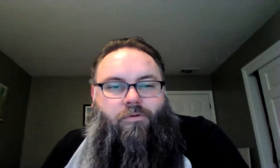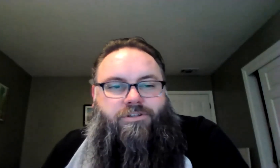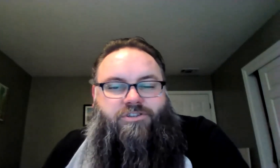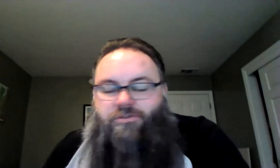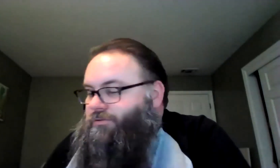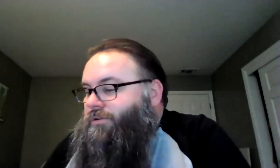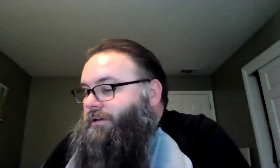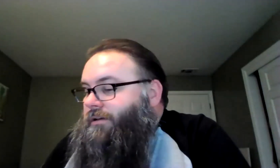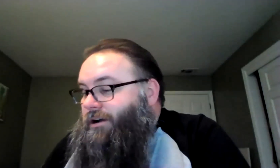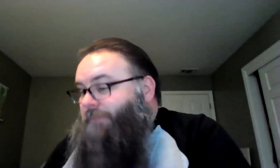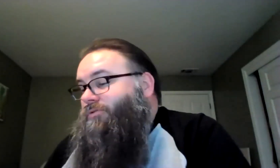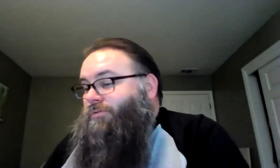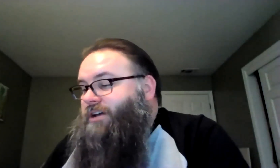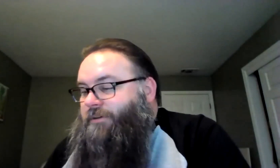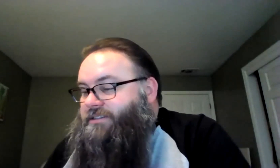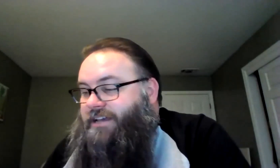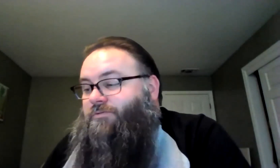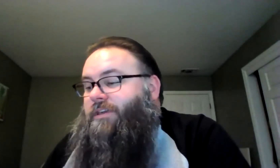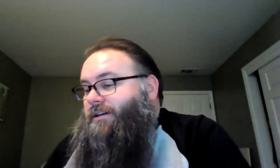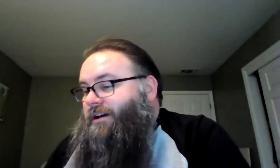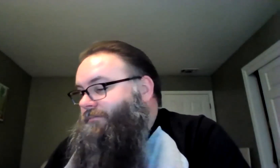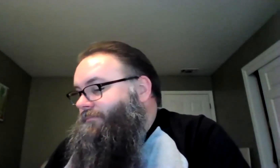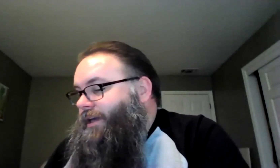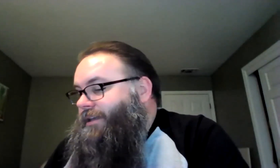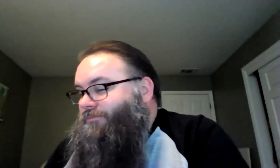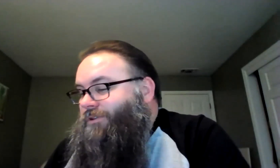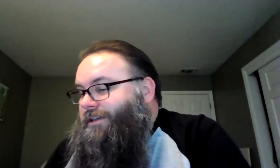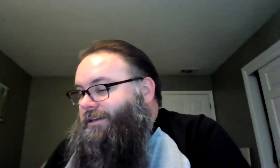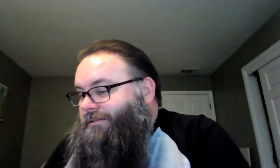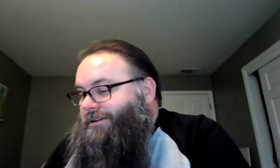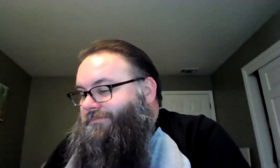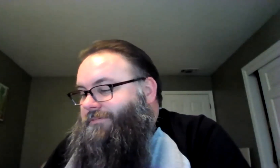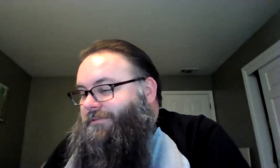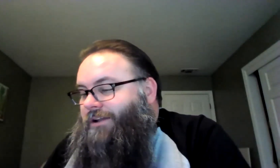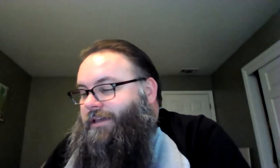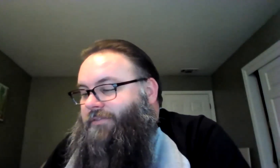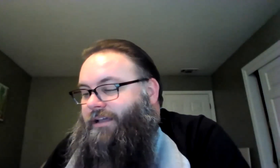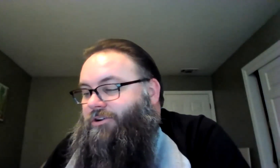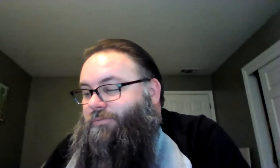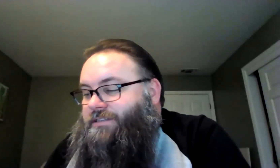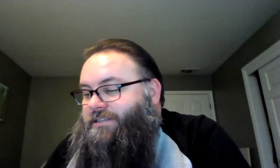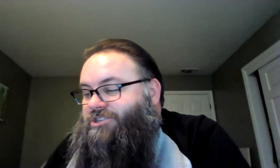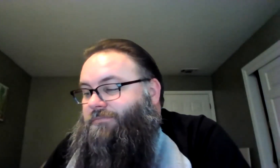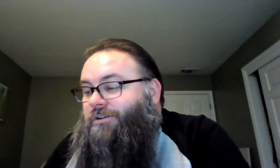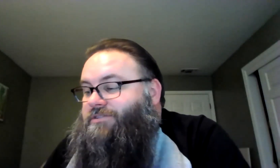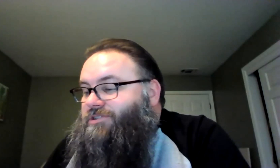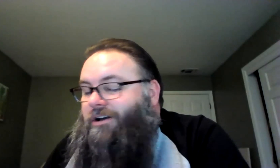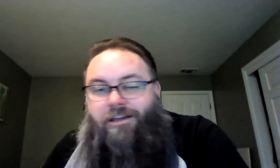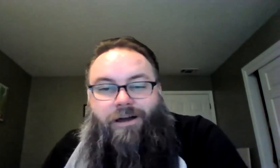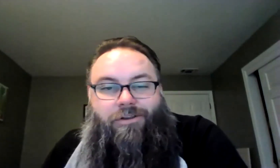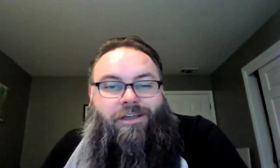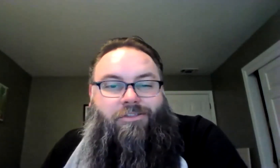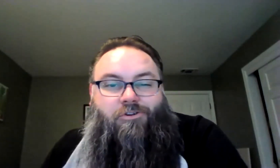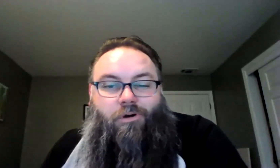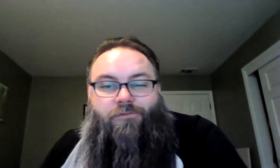look forward to a couple cool topics next week, and really, not only having that clinical presentation, but also